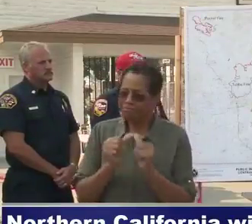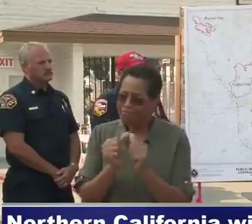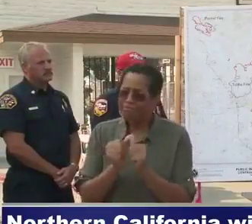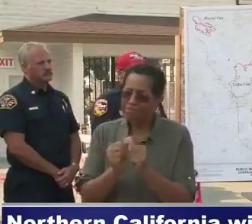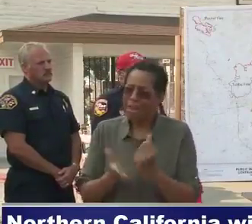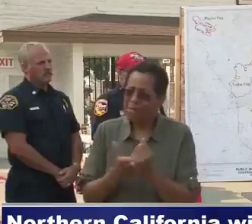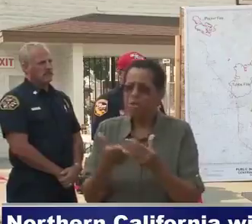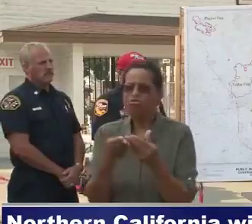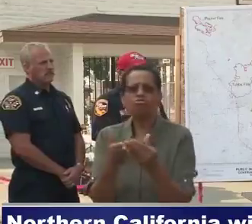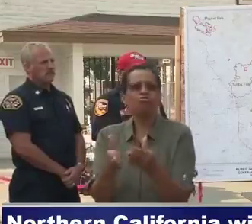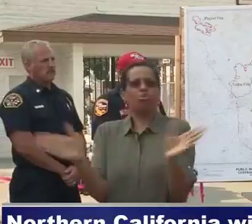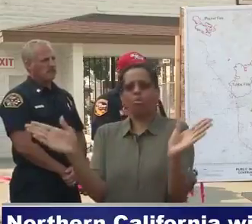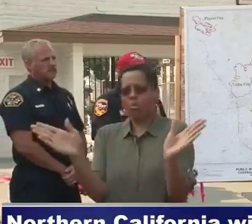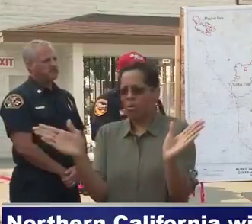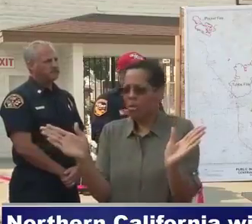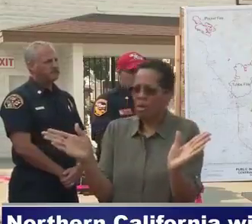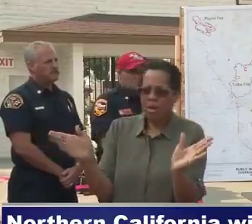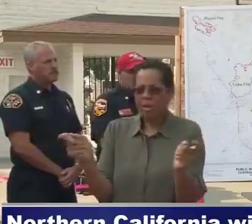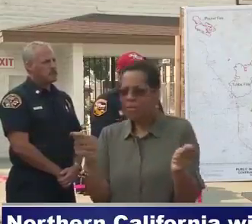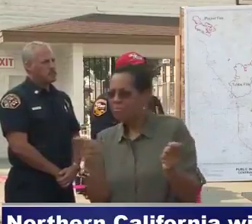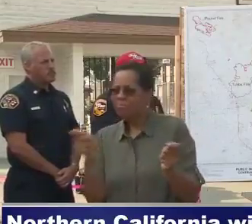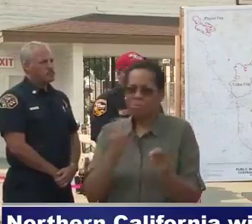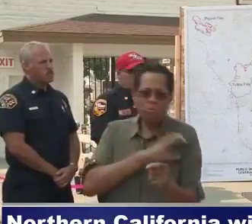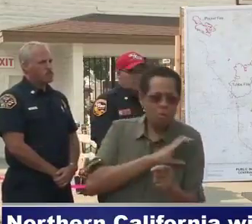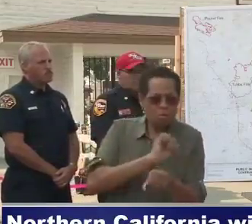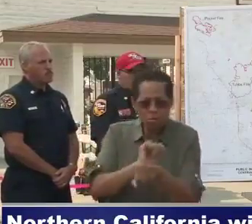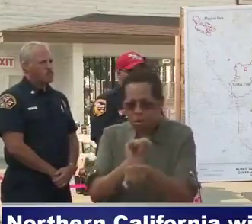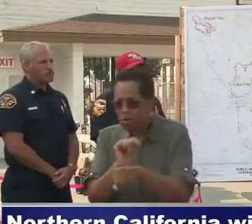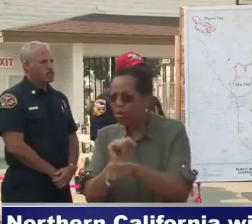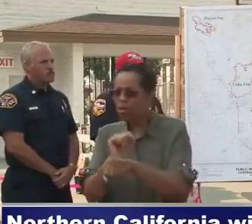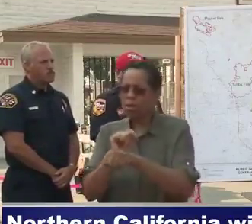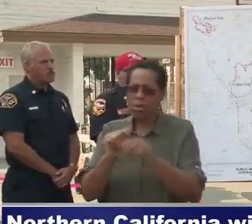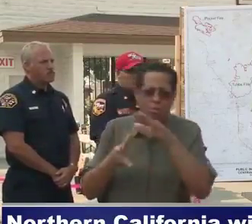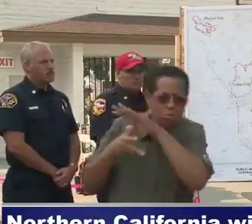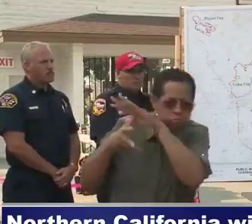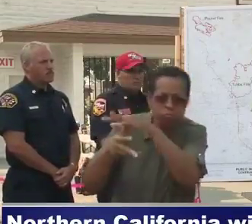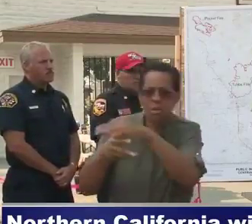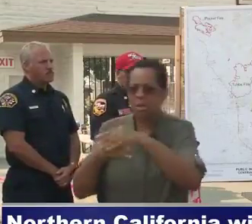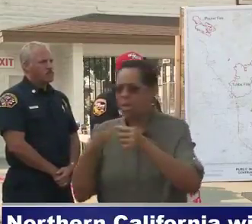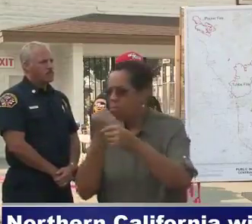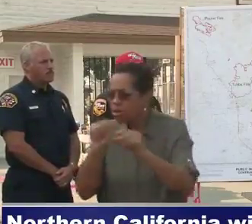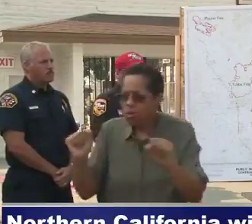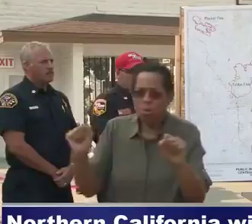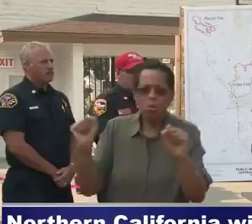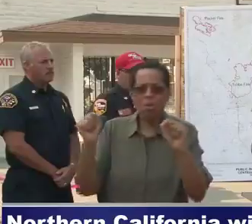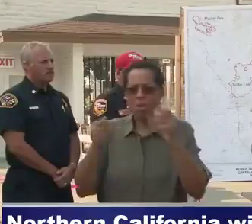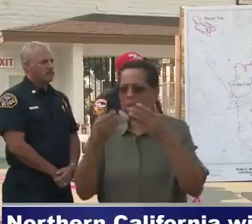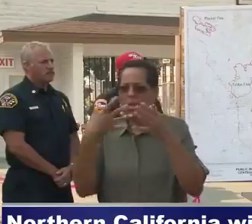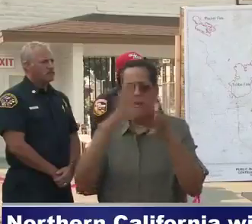enforcement, flying helicopter missions, rescue missions, general law enforcement missions,